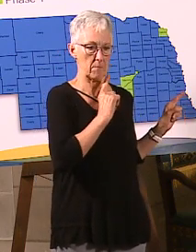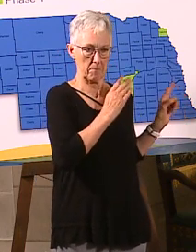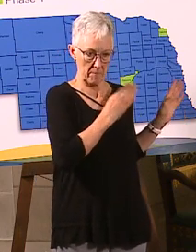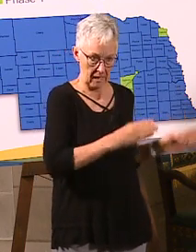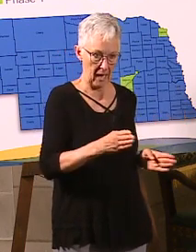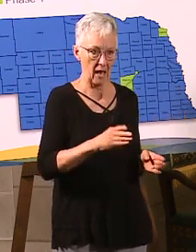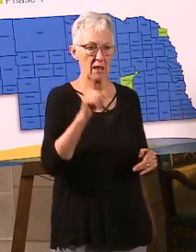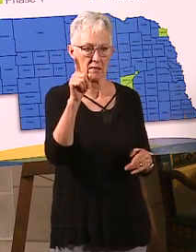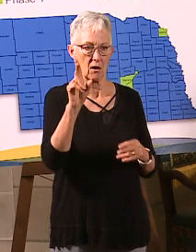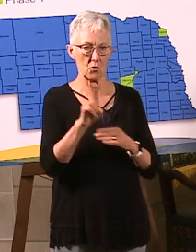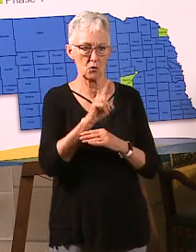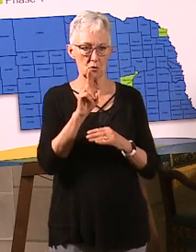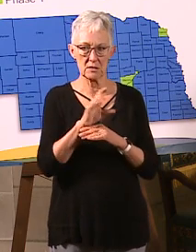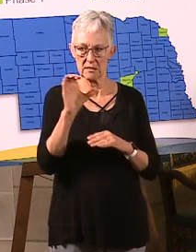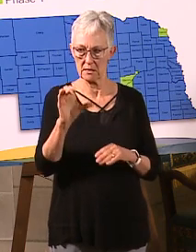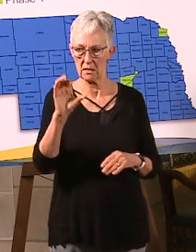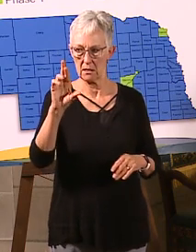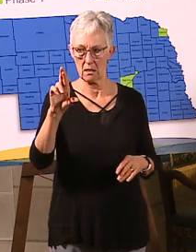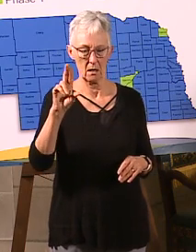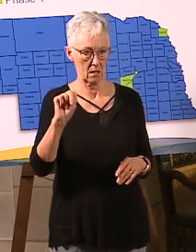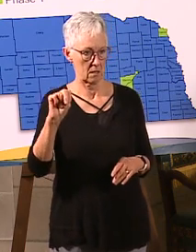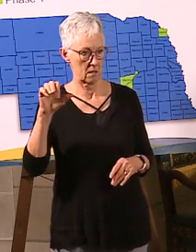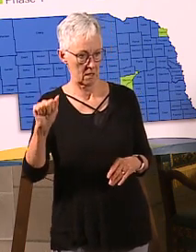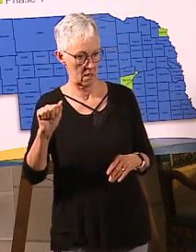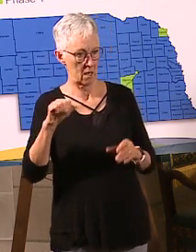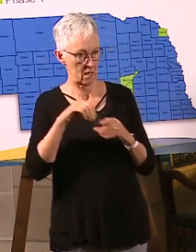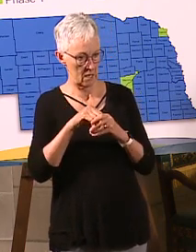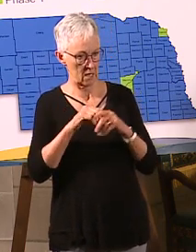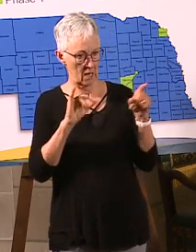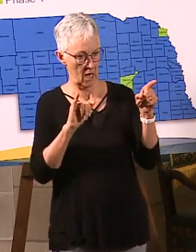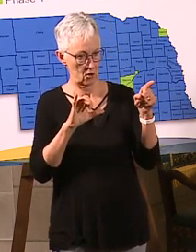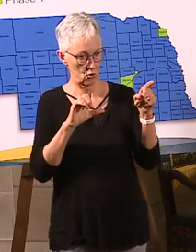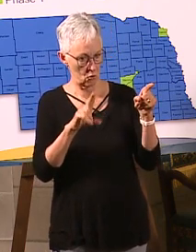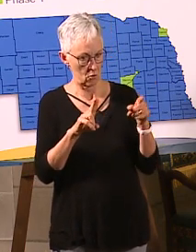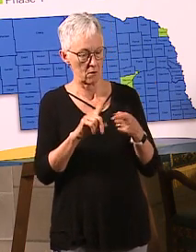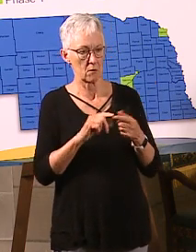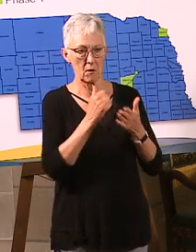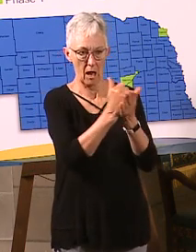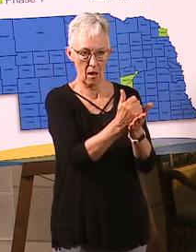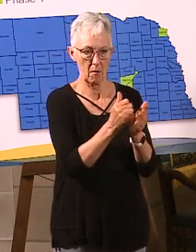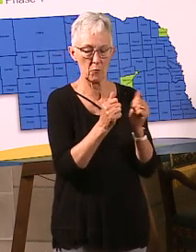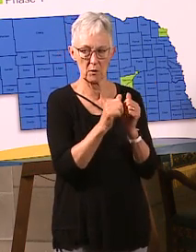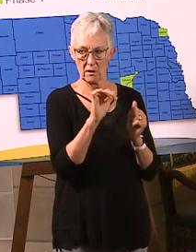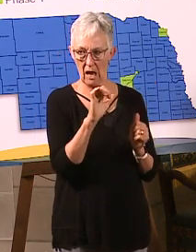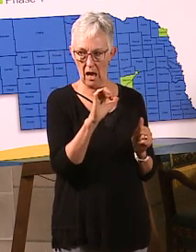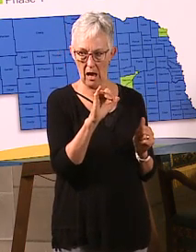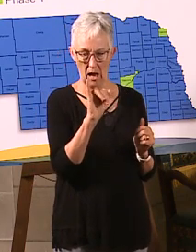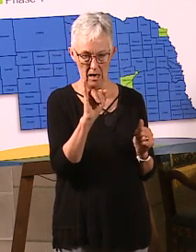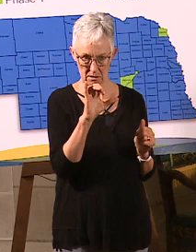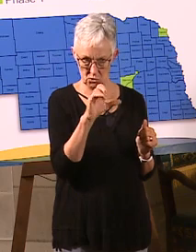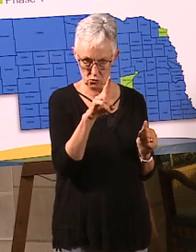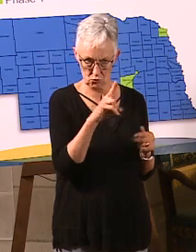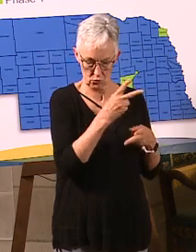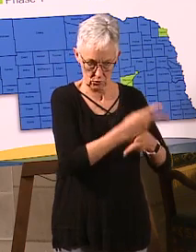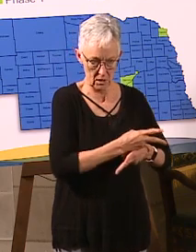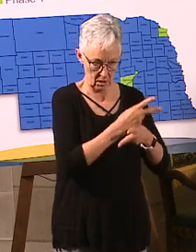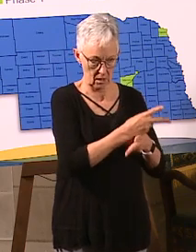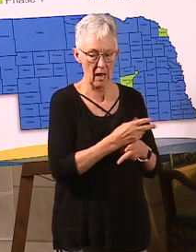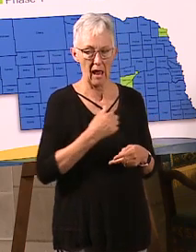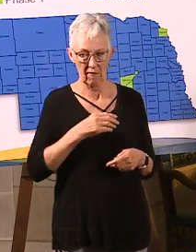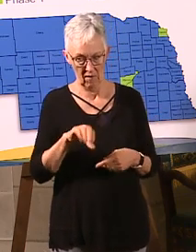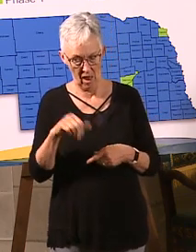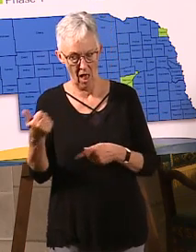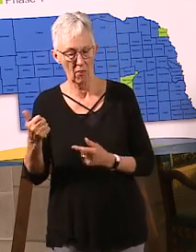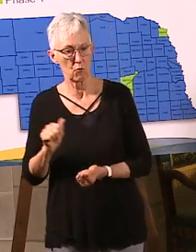the CRNAs, the nurse anesthetists in the ICUs now to help with ICU care. There's all other means to help with ICU